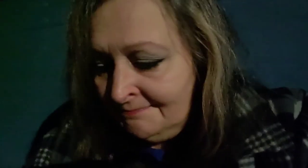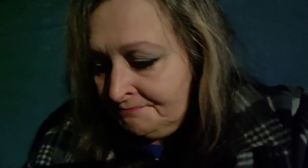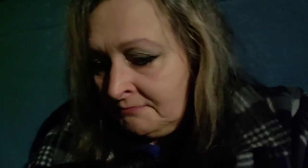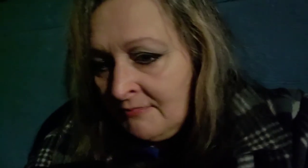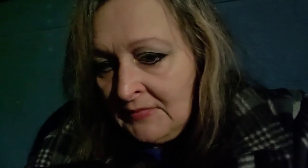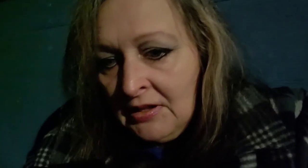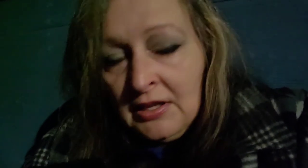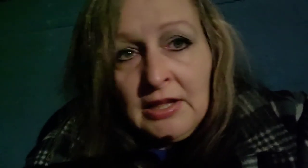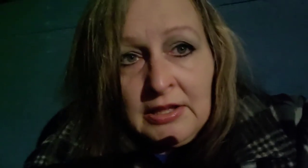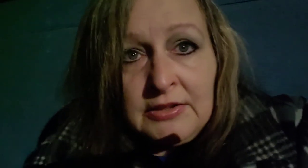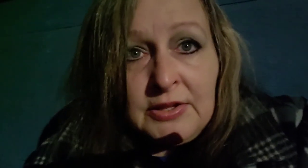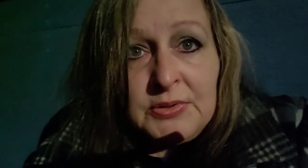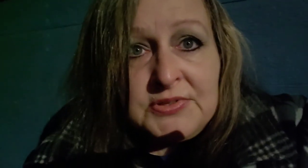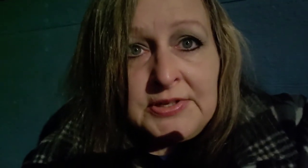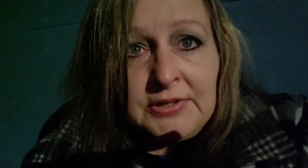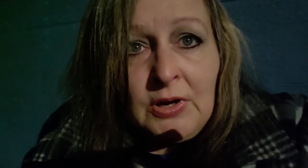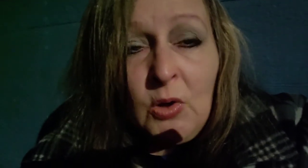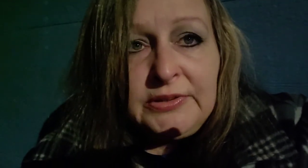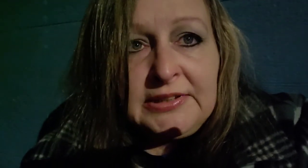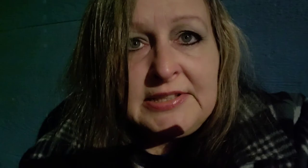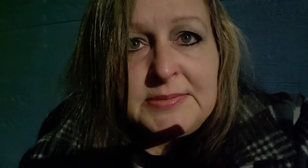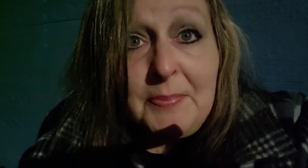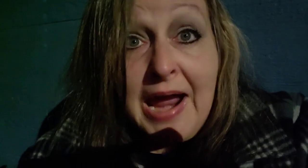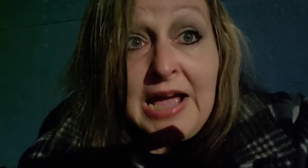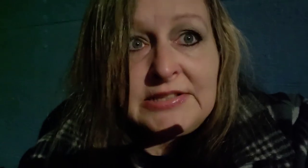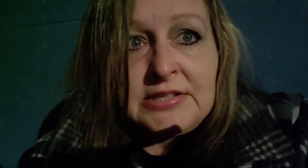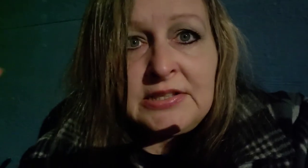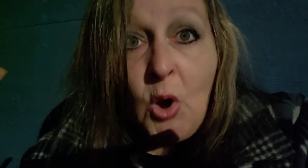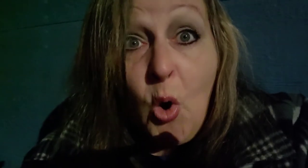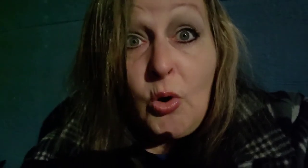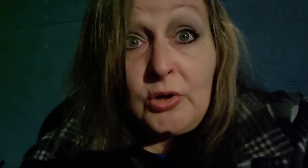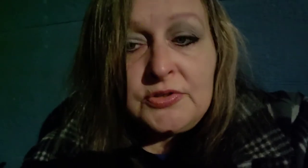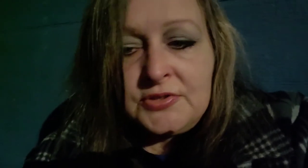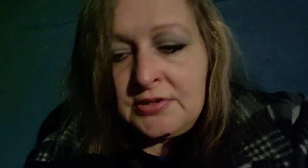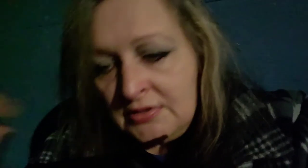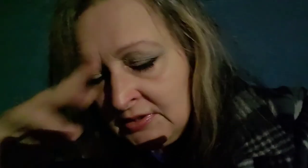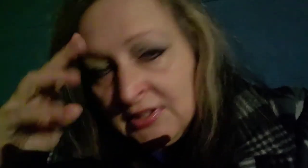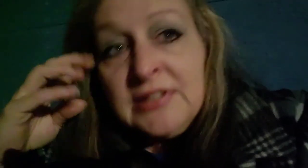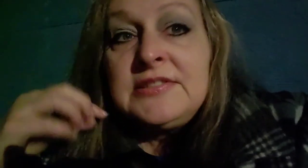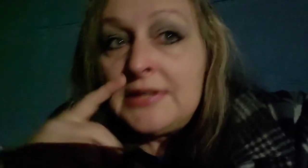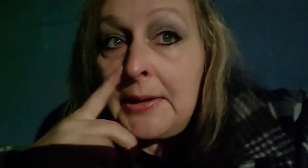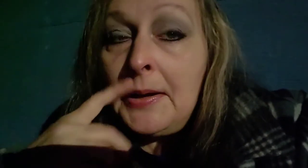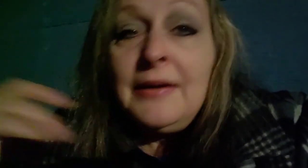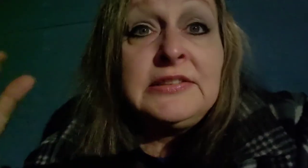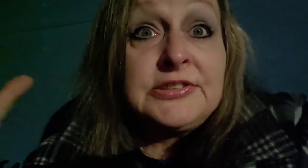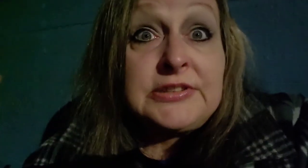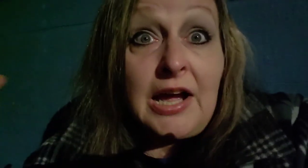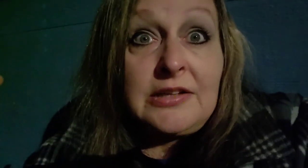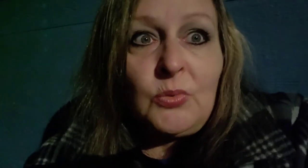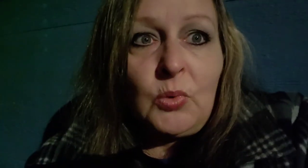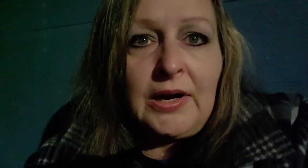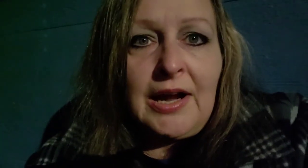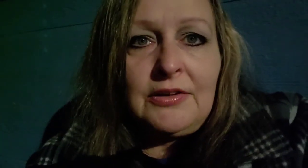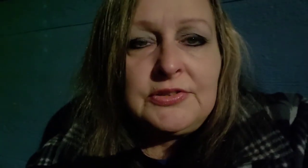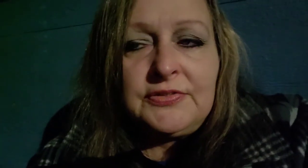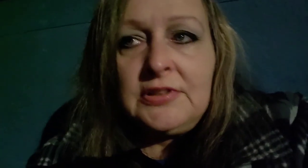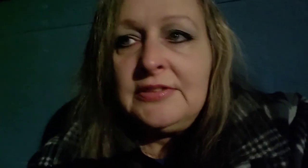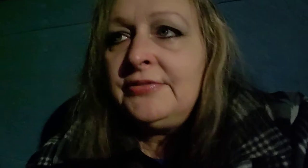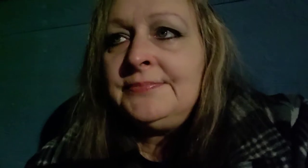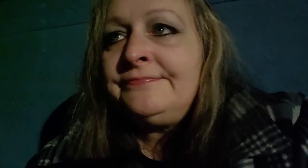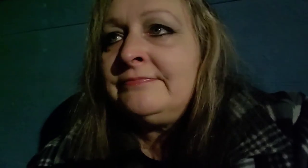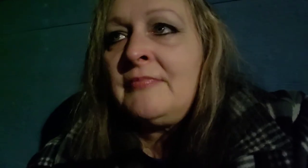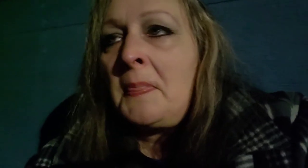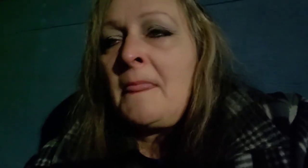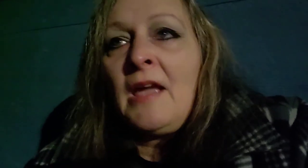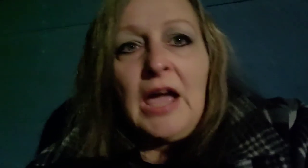population. Those that are holding these mass hoards, say a stocked warehouse full